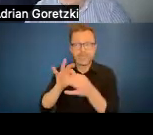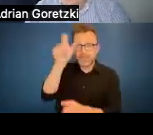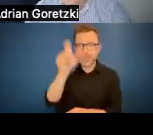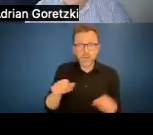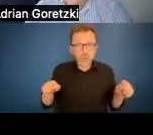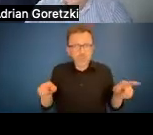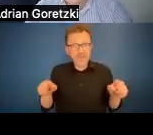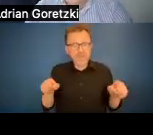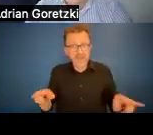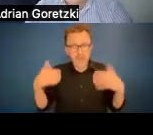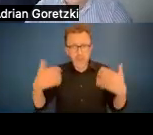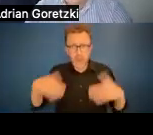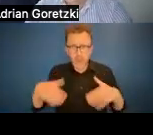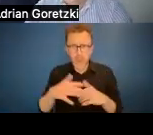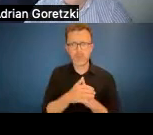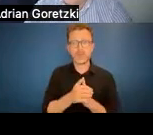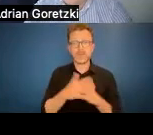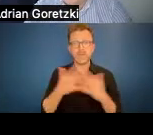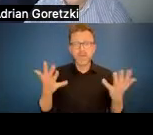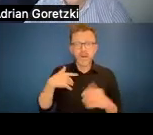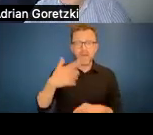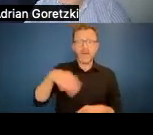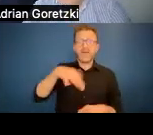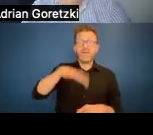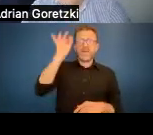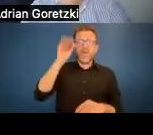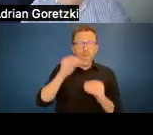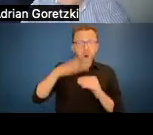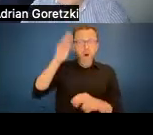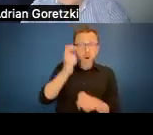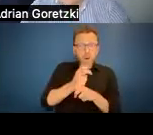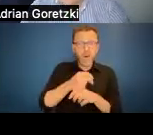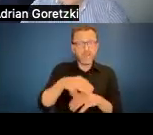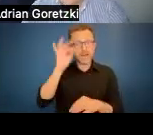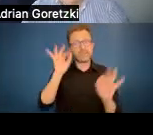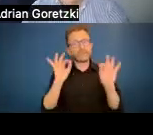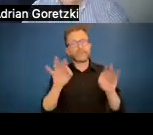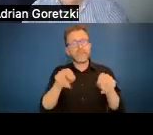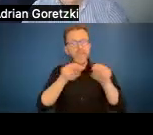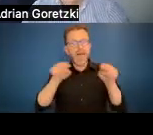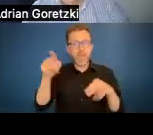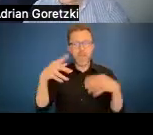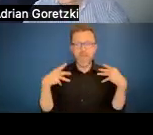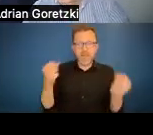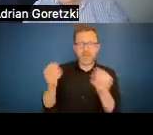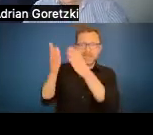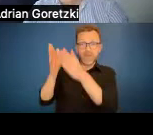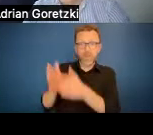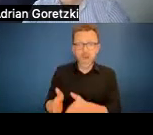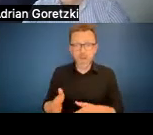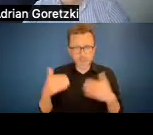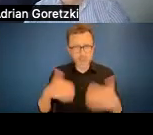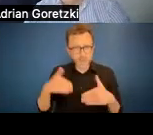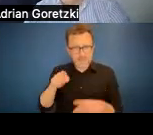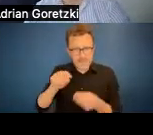specialized care for all those people. I mean, medical care. This was our job, and this was the this is the area of